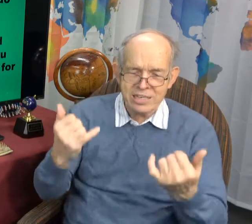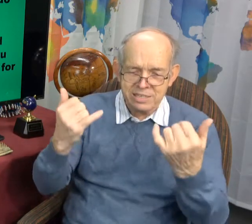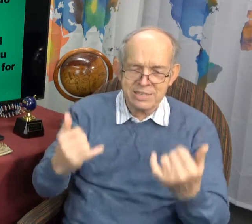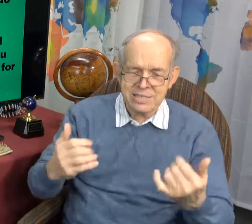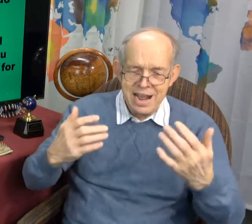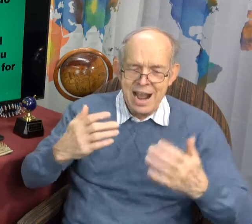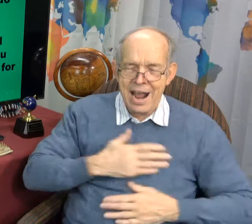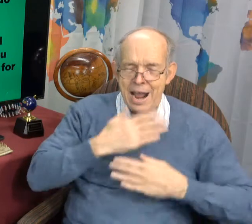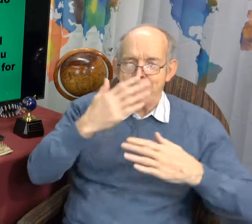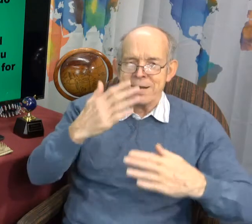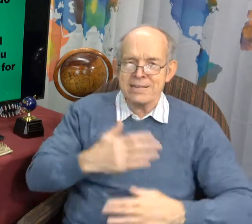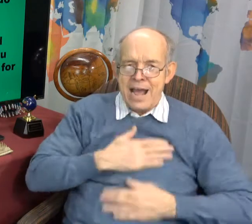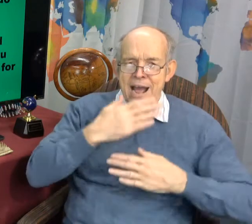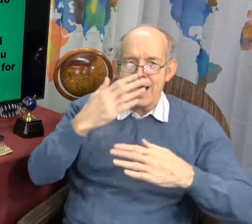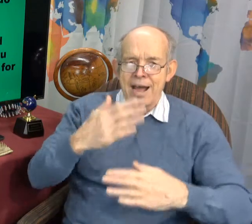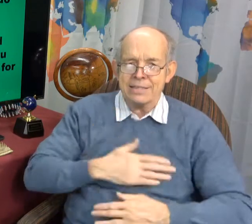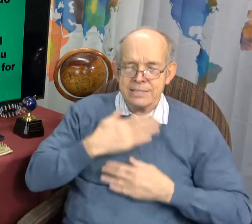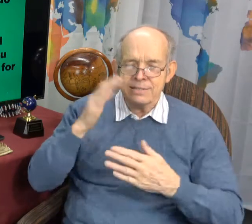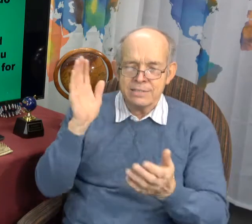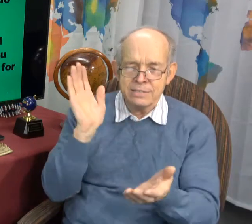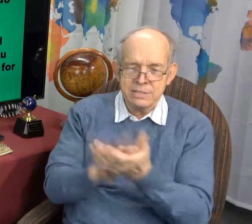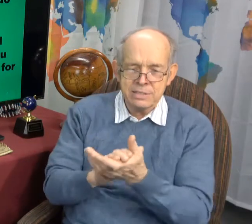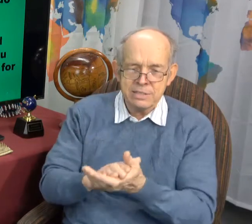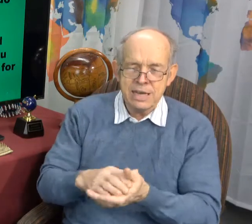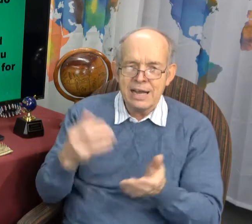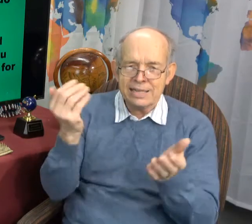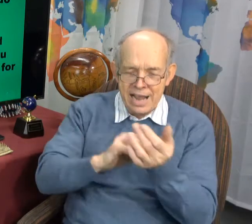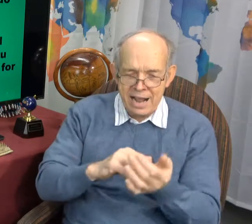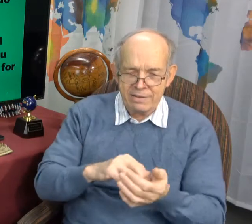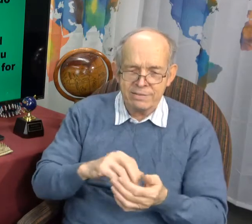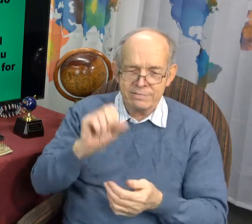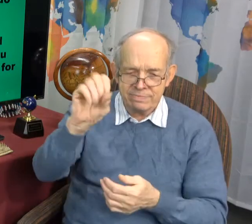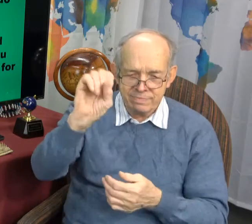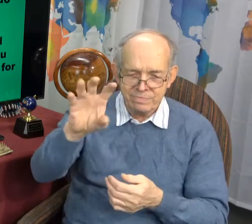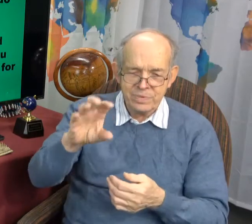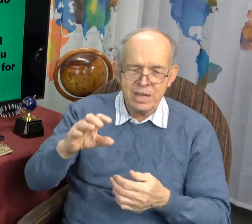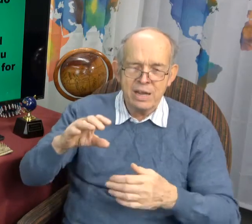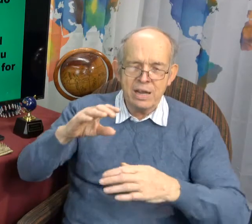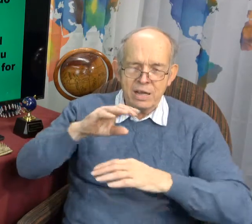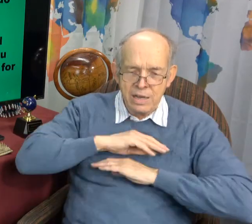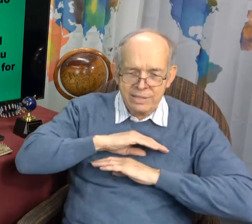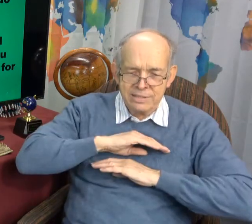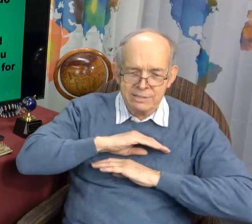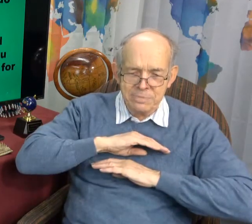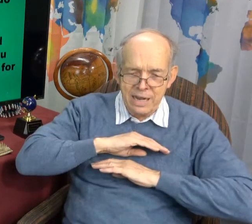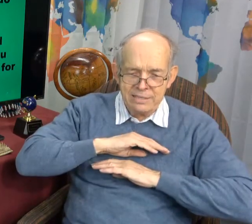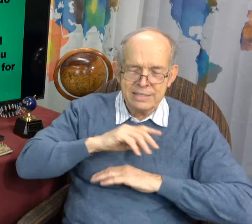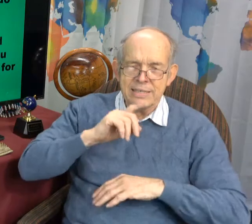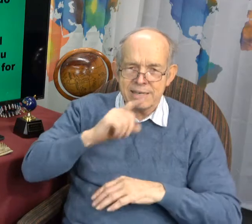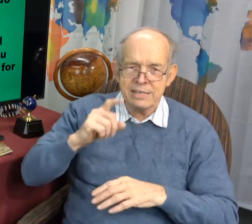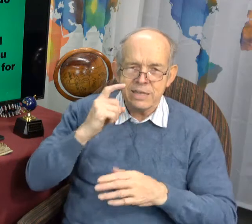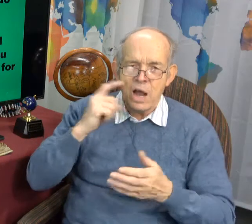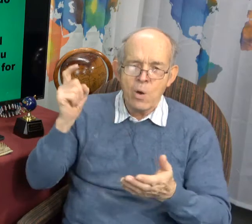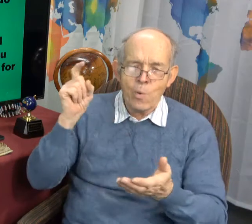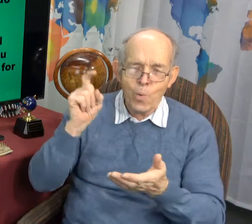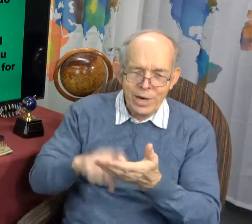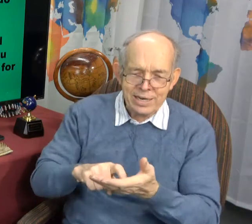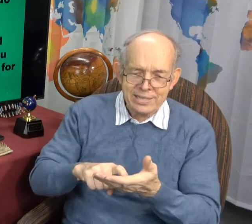present happiness. Again, Captain Man is